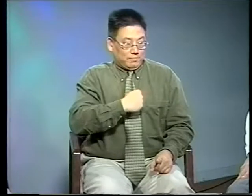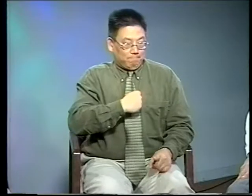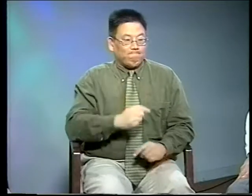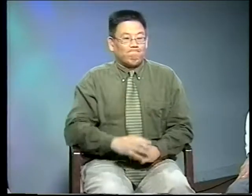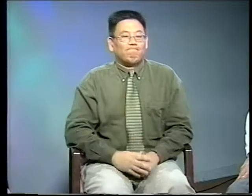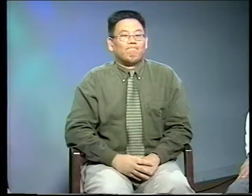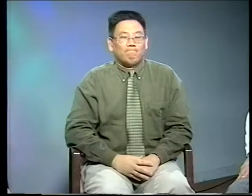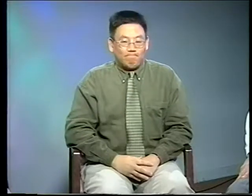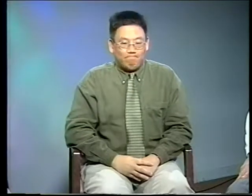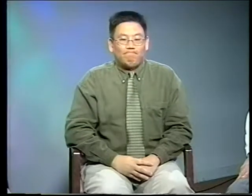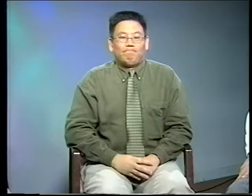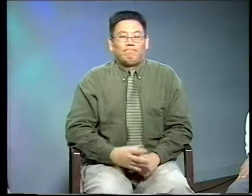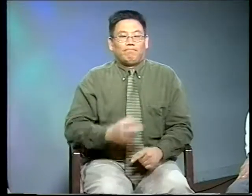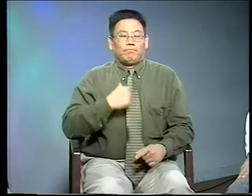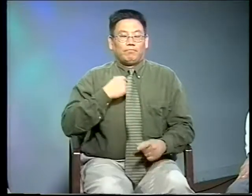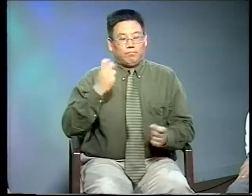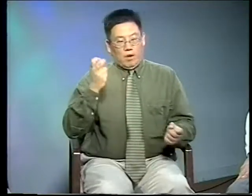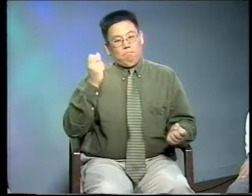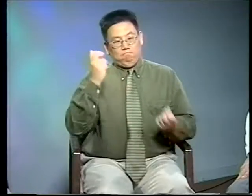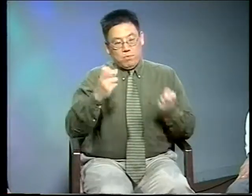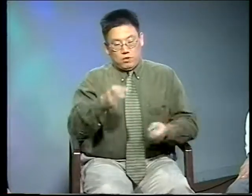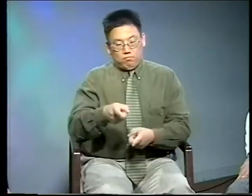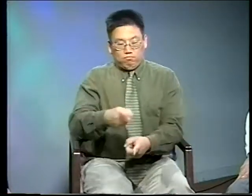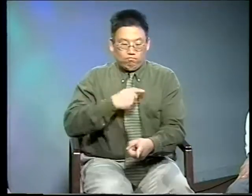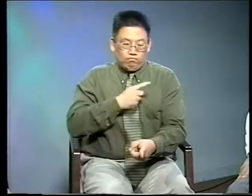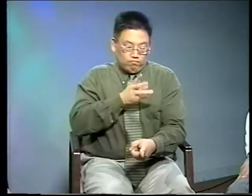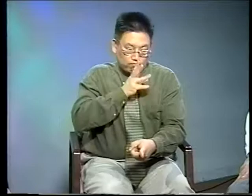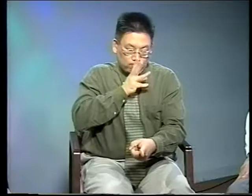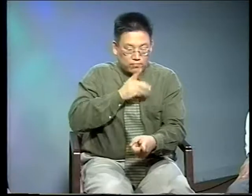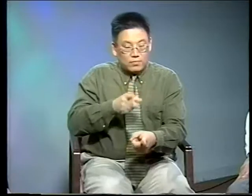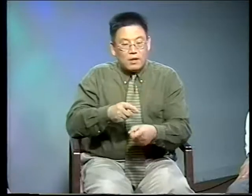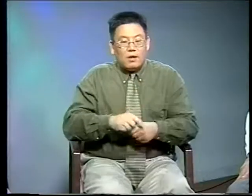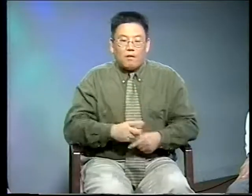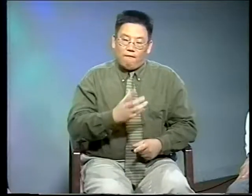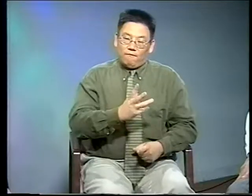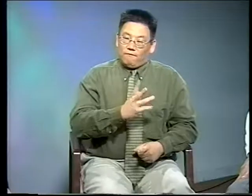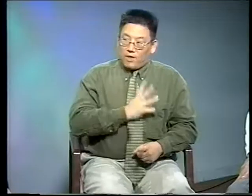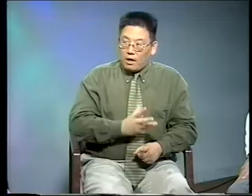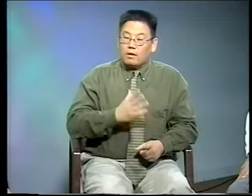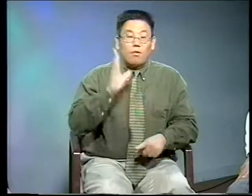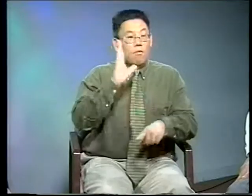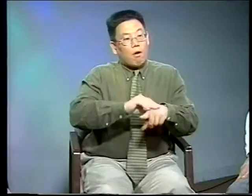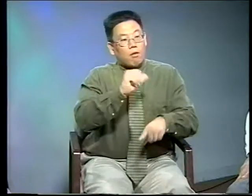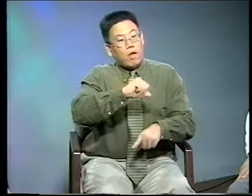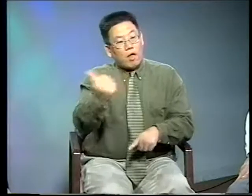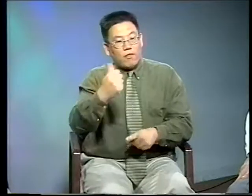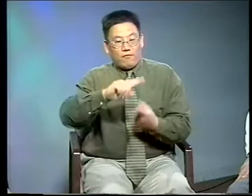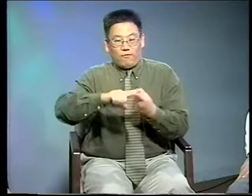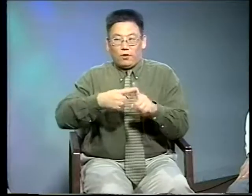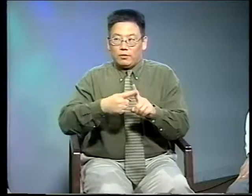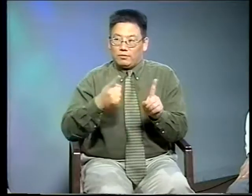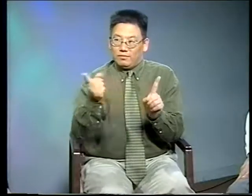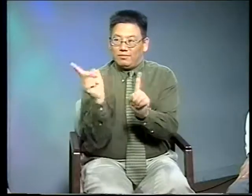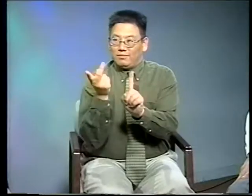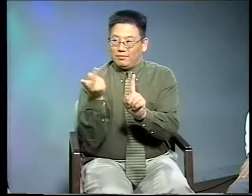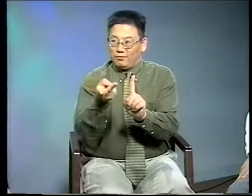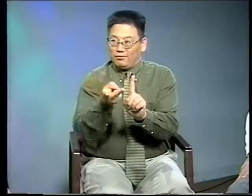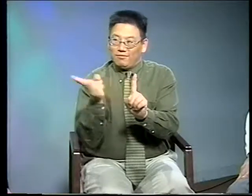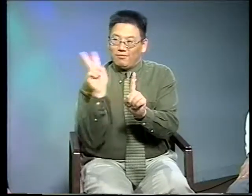And he agreed to do that and called in another friend of his to team interpret with him, an interpreter I was not familiar with. But the